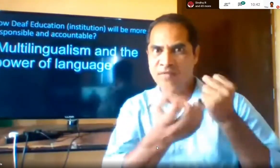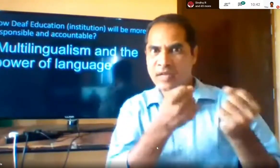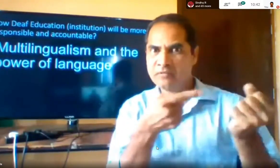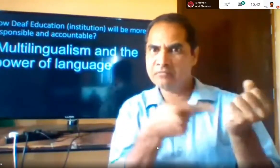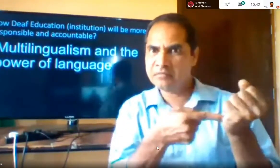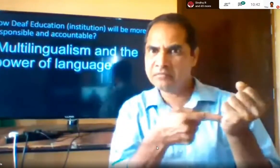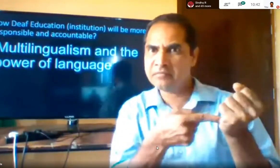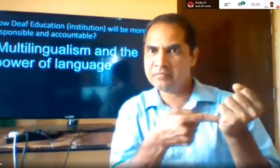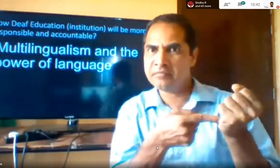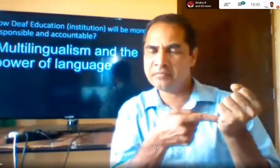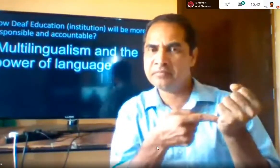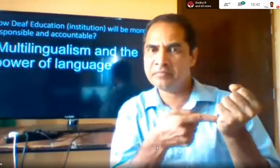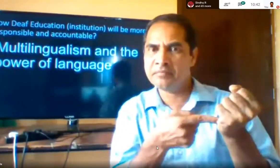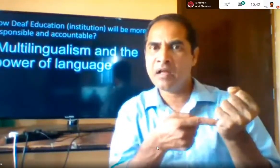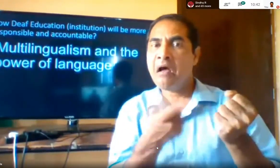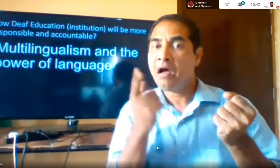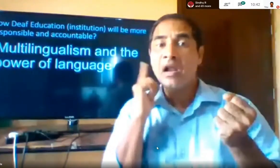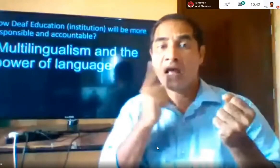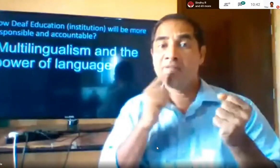So many researchers have found that